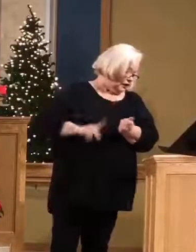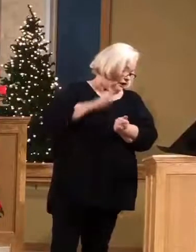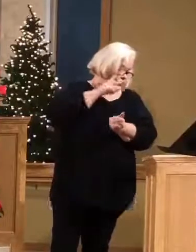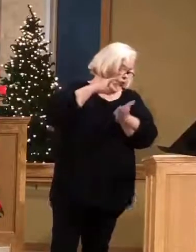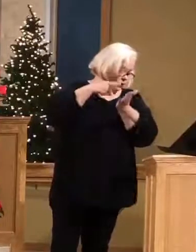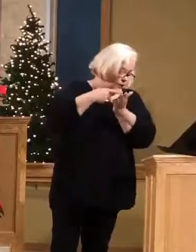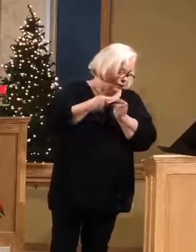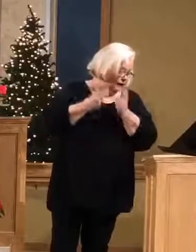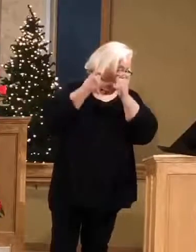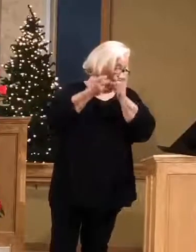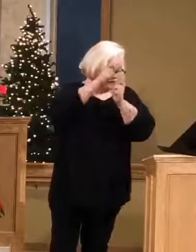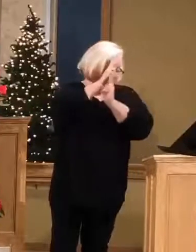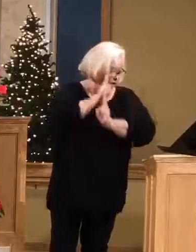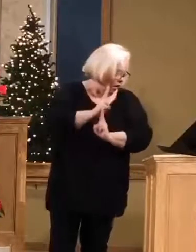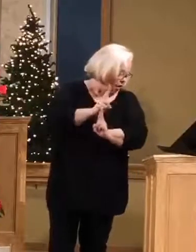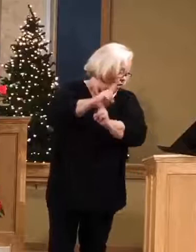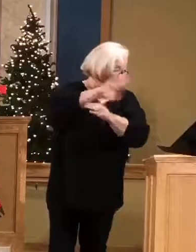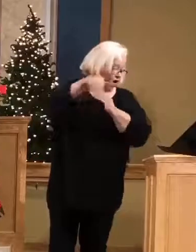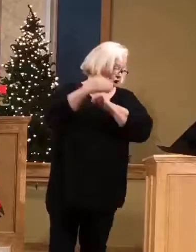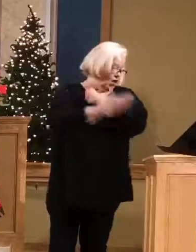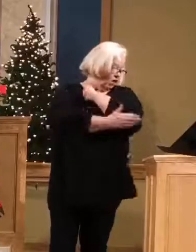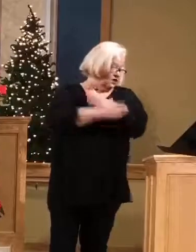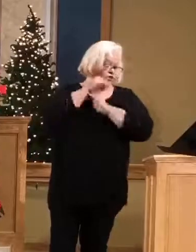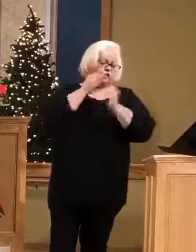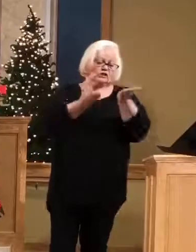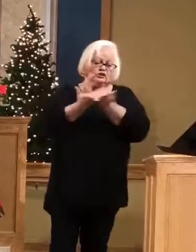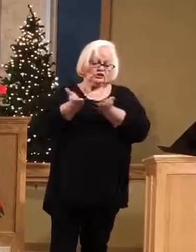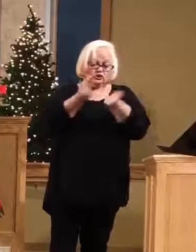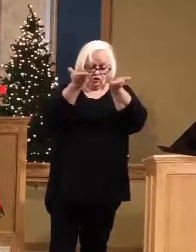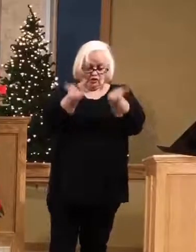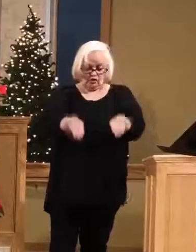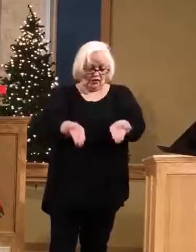All nations shall serve him.